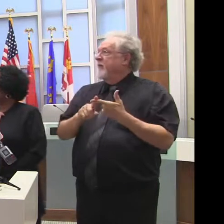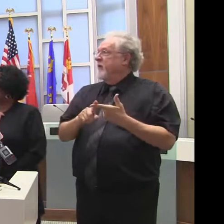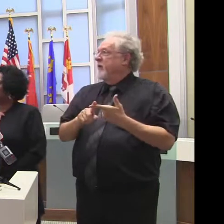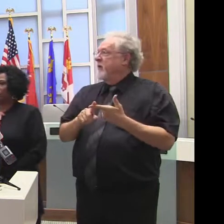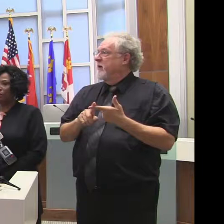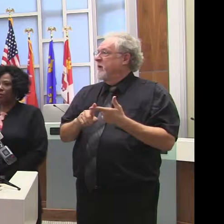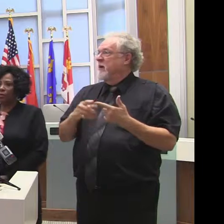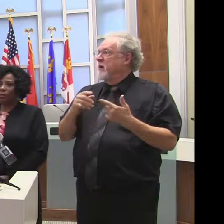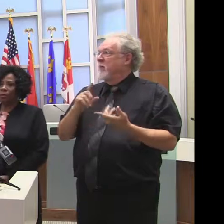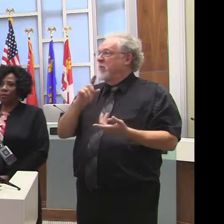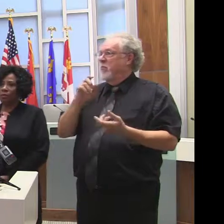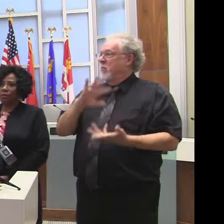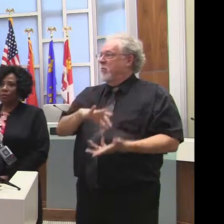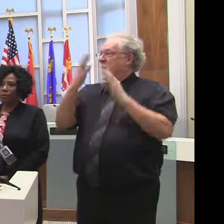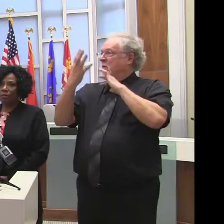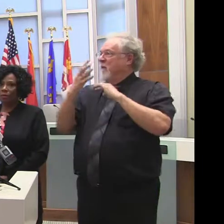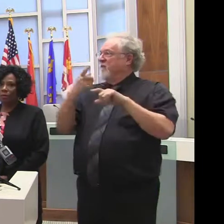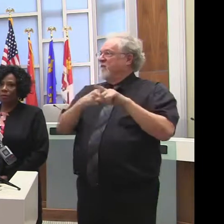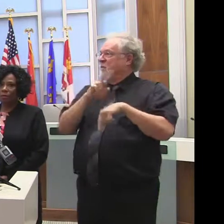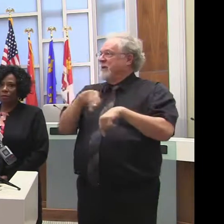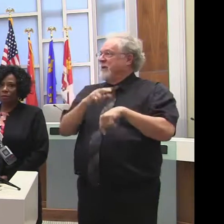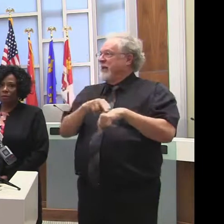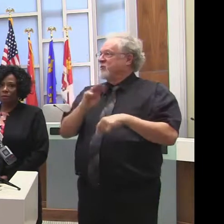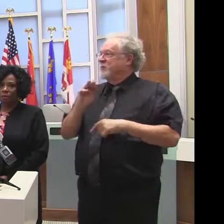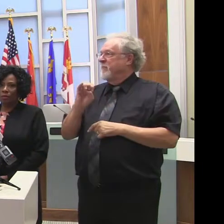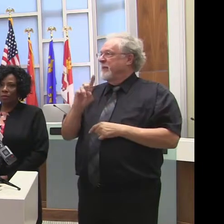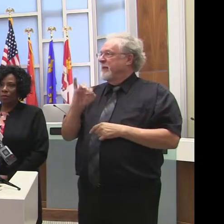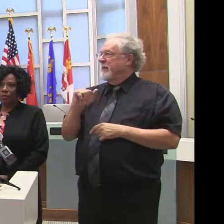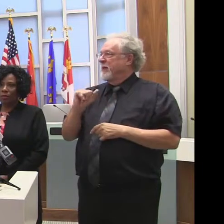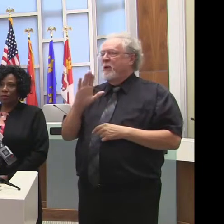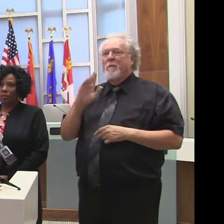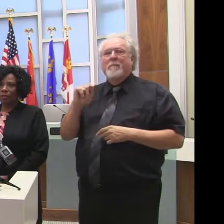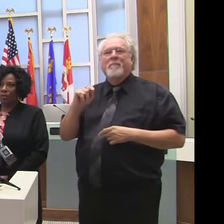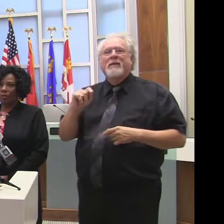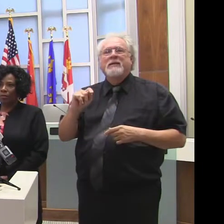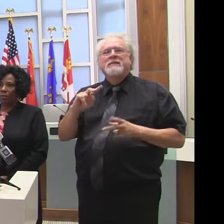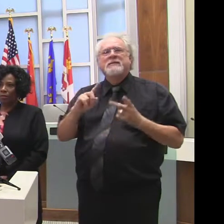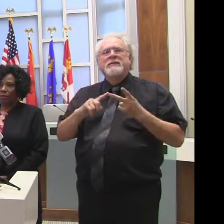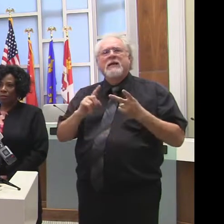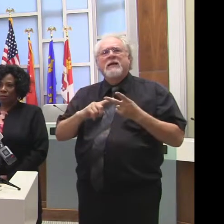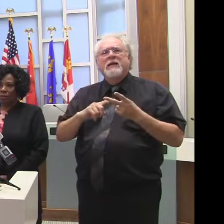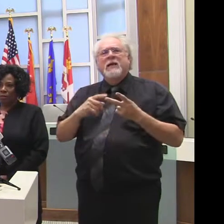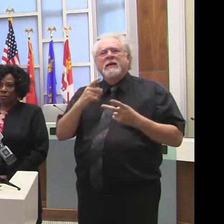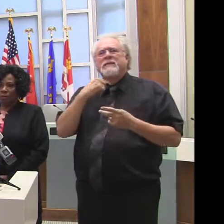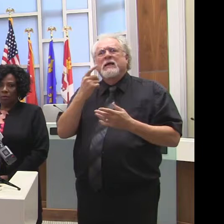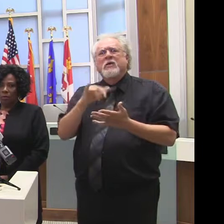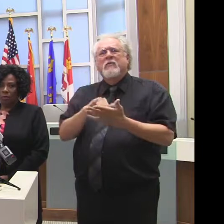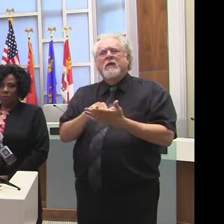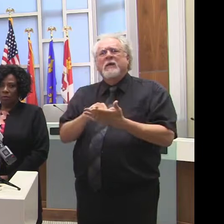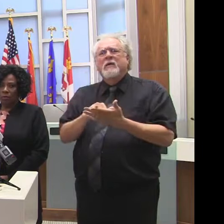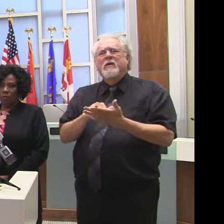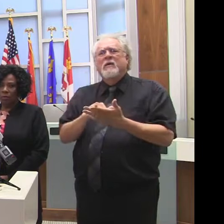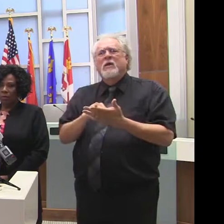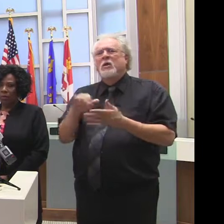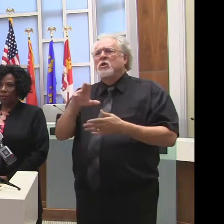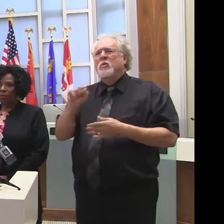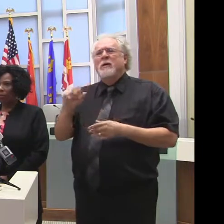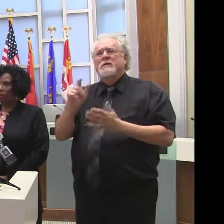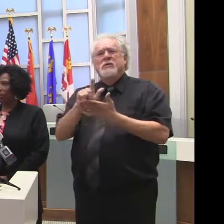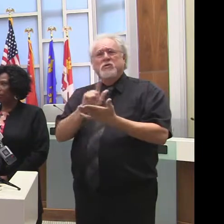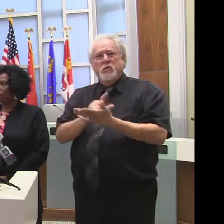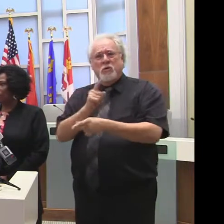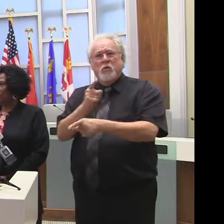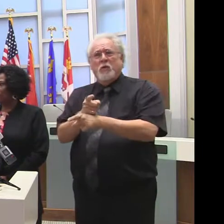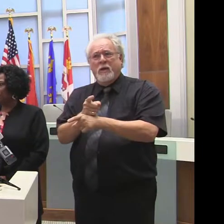and then to have it come from the national media. But secondly, I would tell you that the U.S. Attorney was